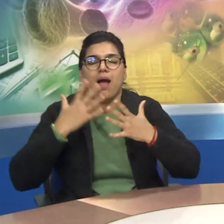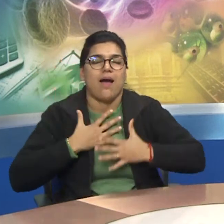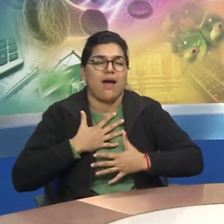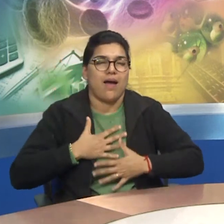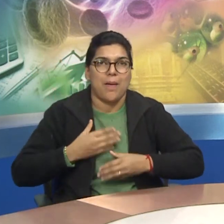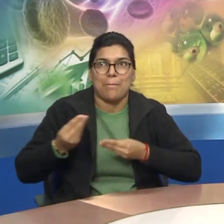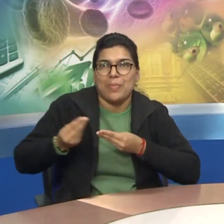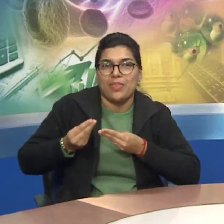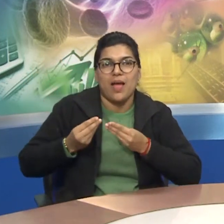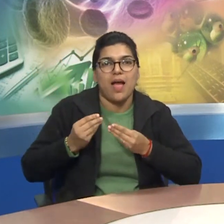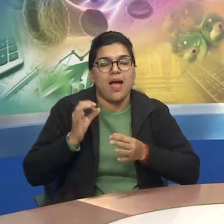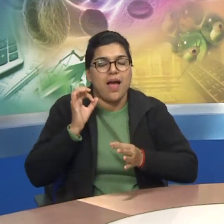and warm you?